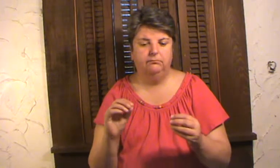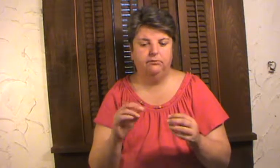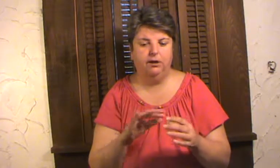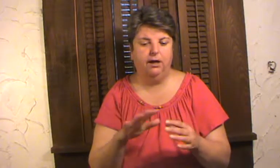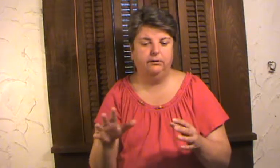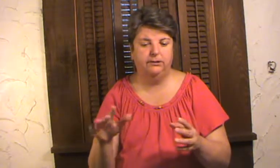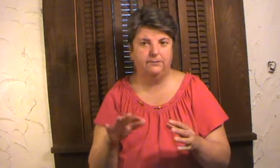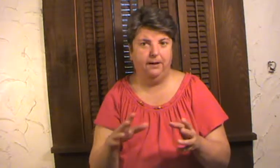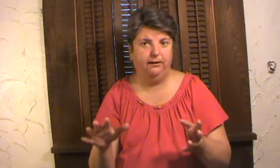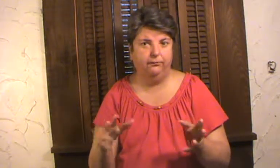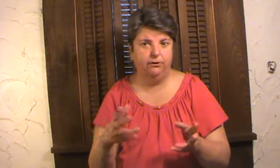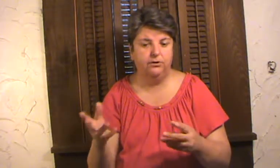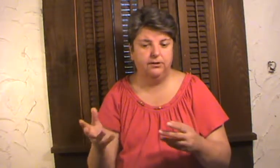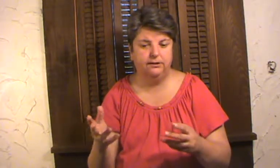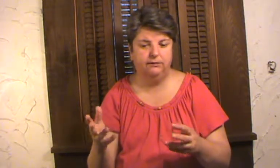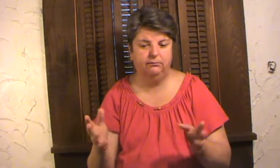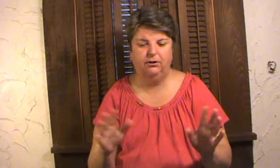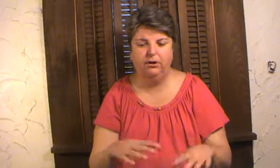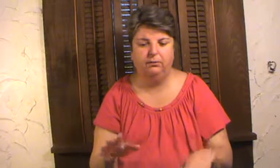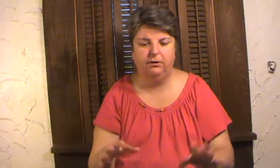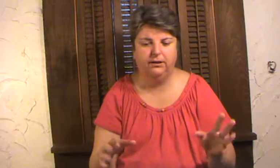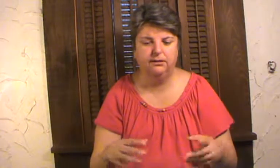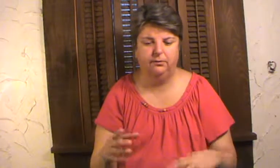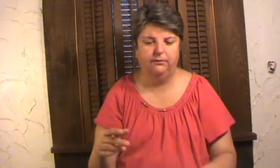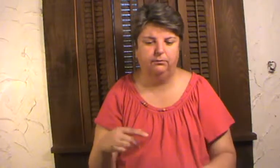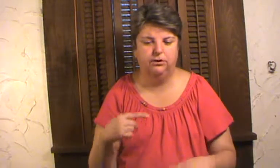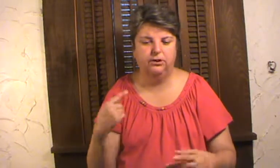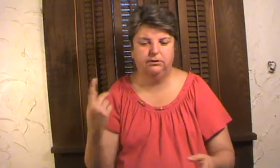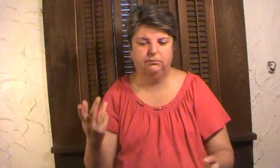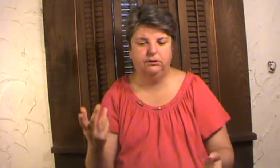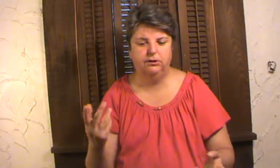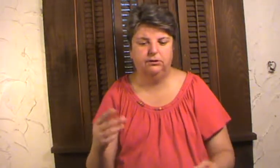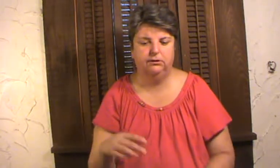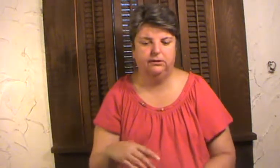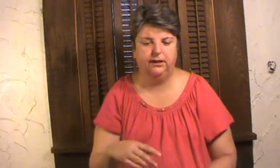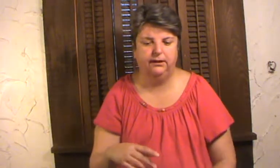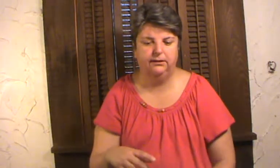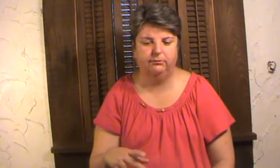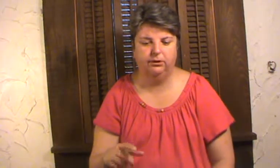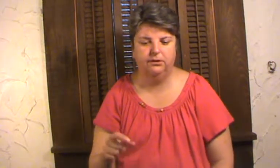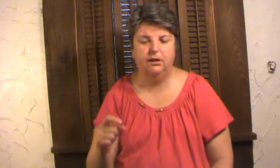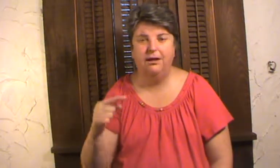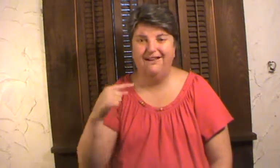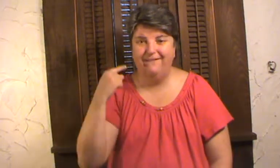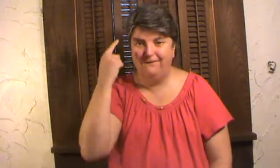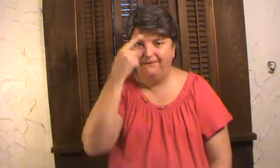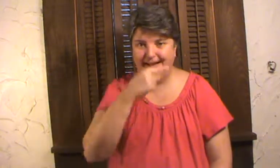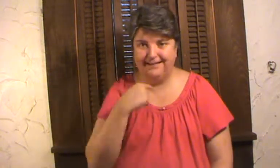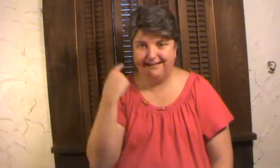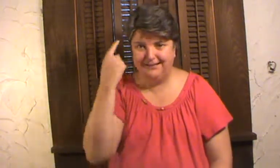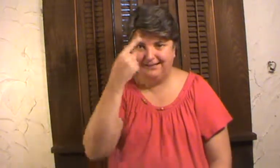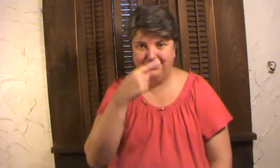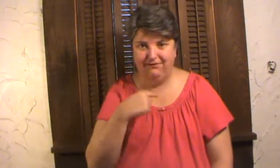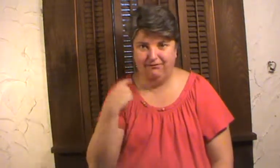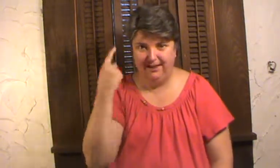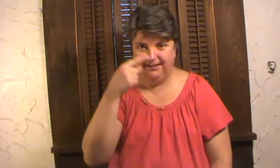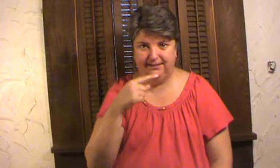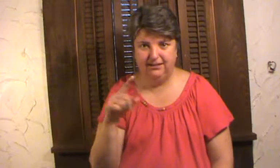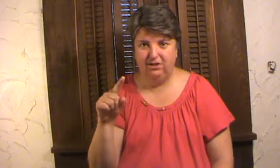So I'll spell it first. No, I won't. This is review. We'll just assign the words. Face, face. You